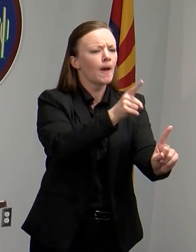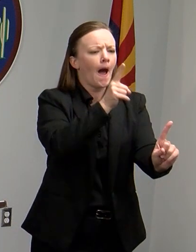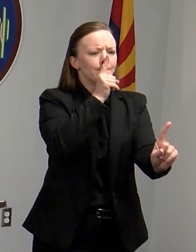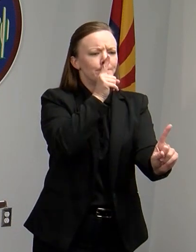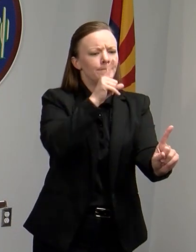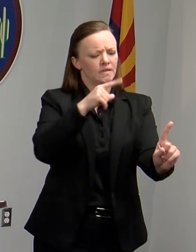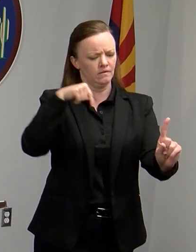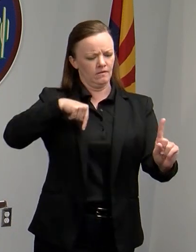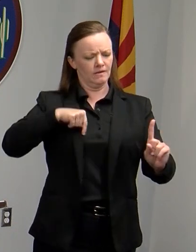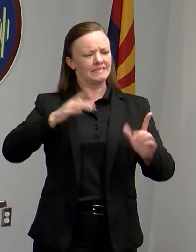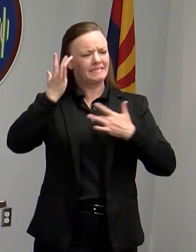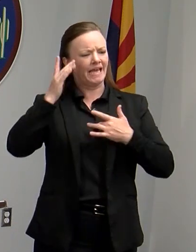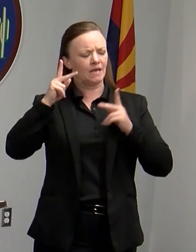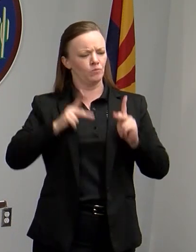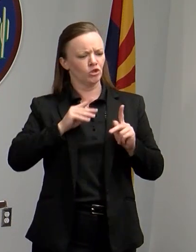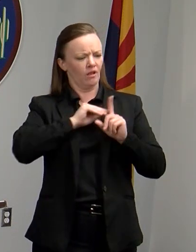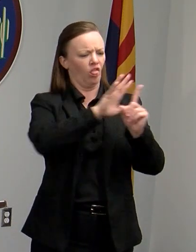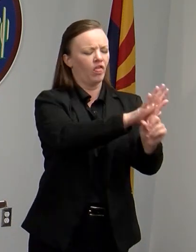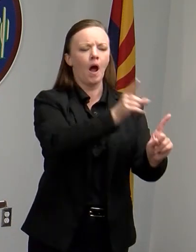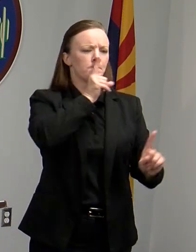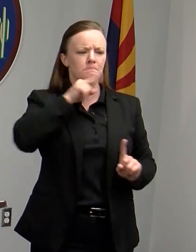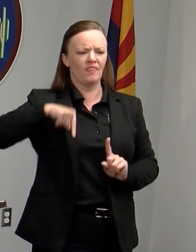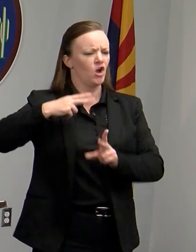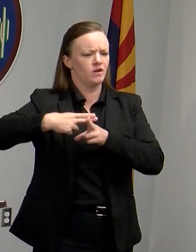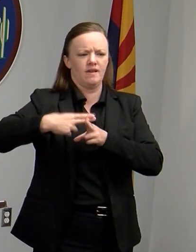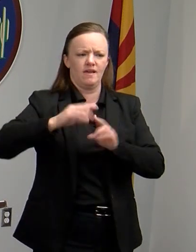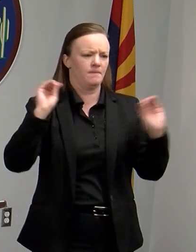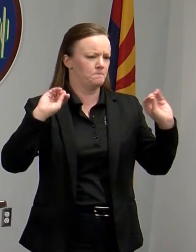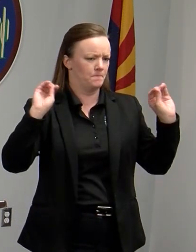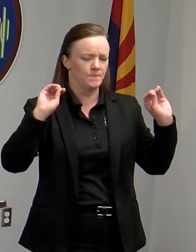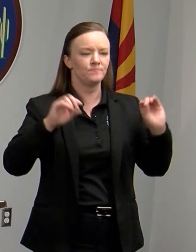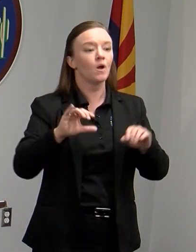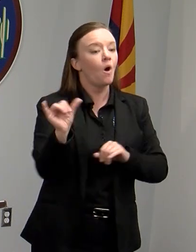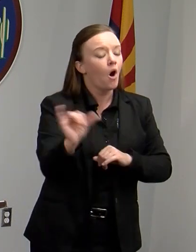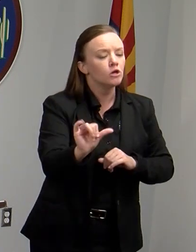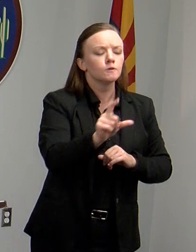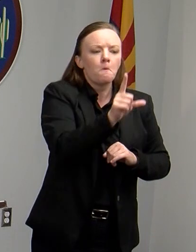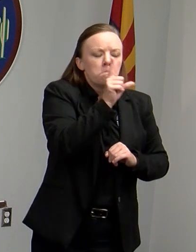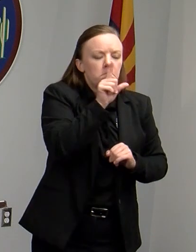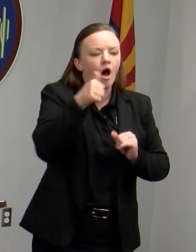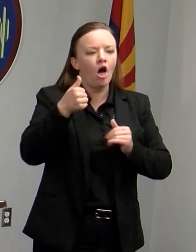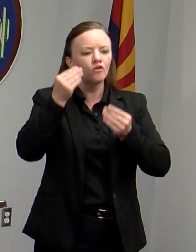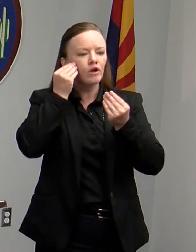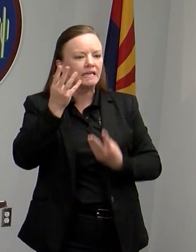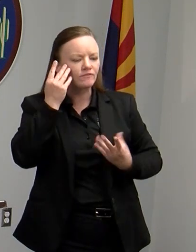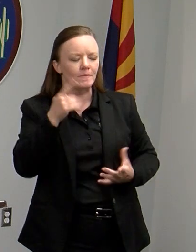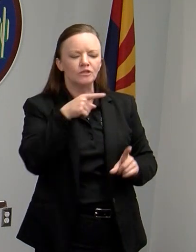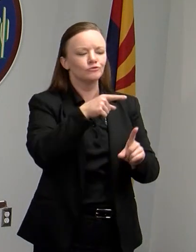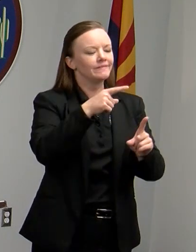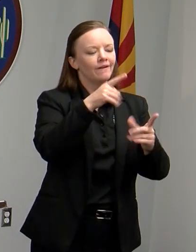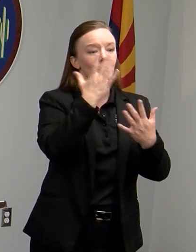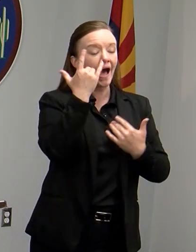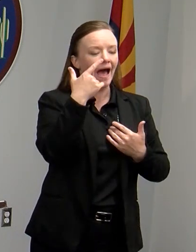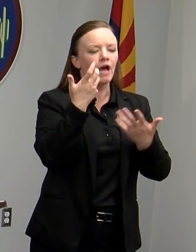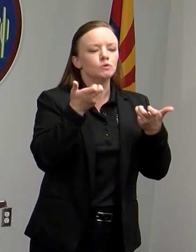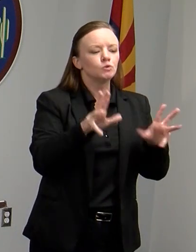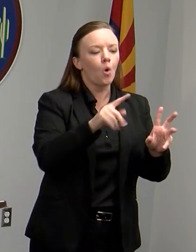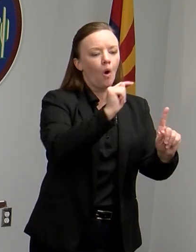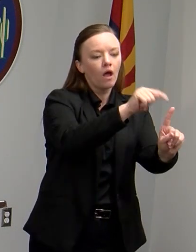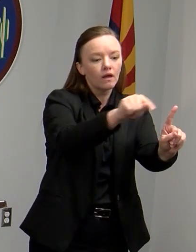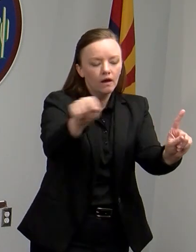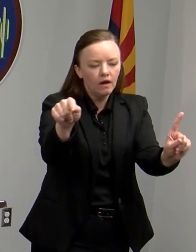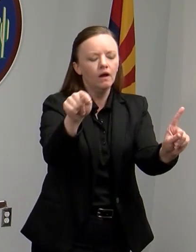infected, and they also don't provide information that would lead somebody to figure out who infected them, or